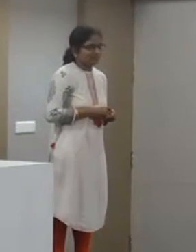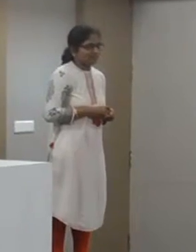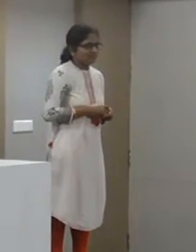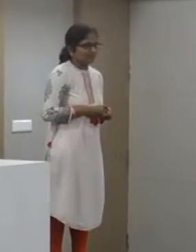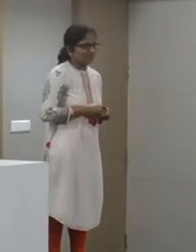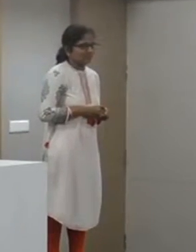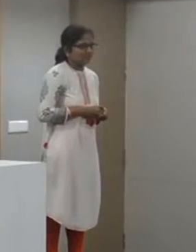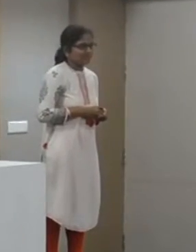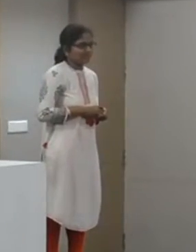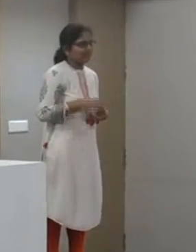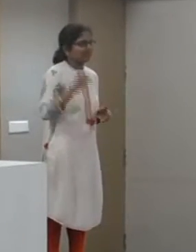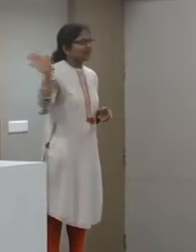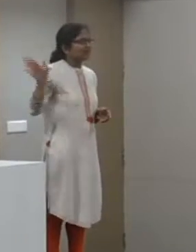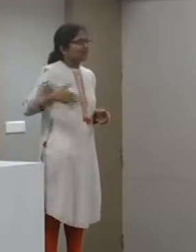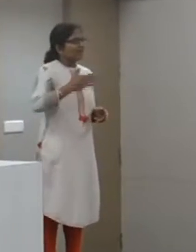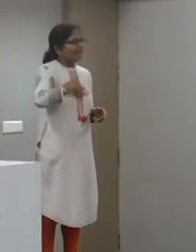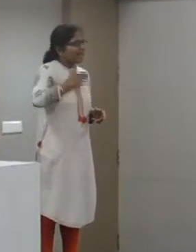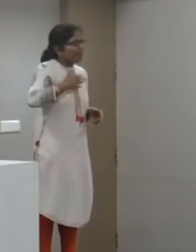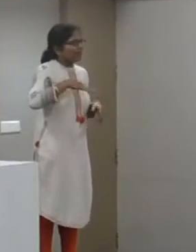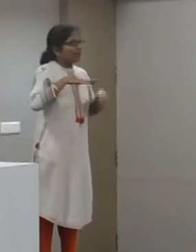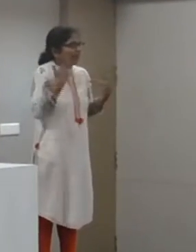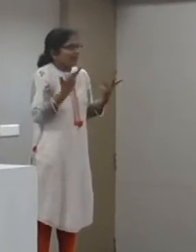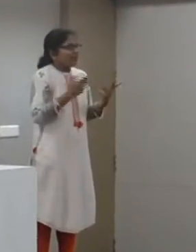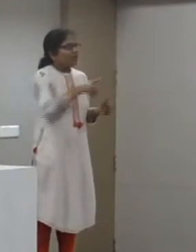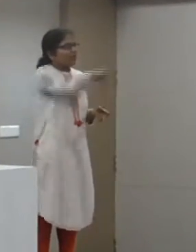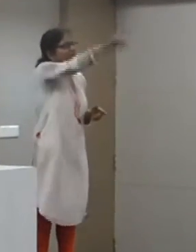Attended this training in large number.